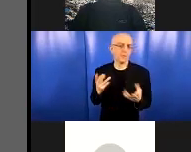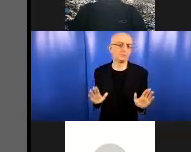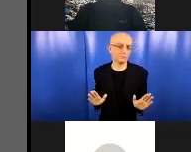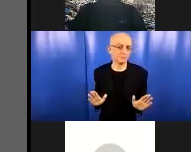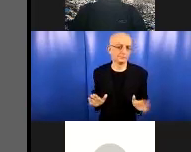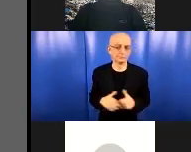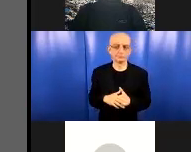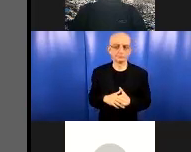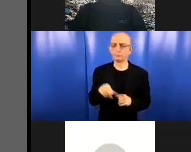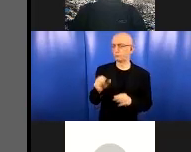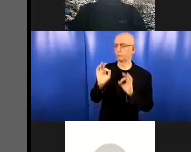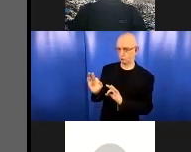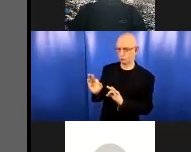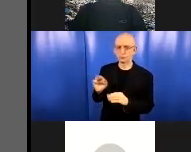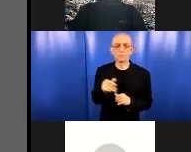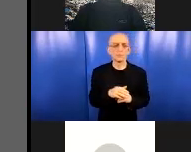Anyone else?